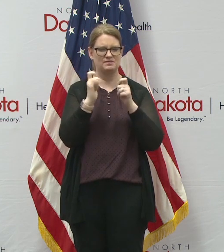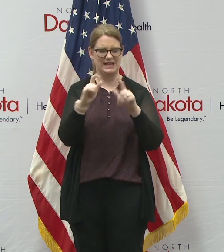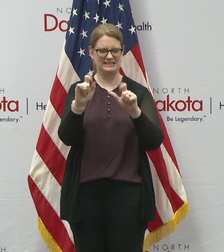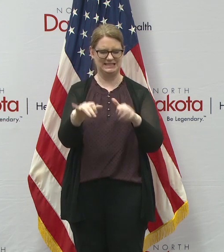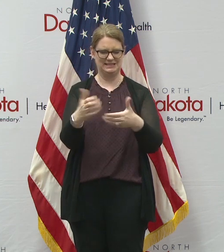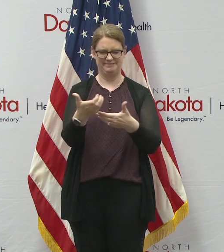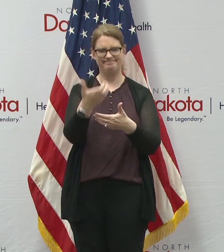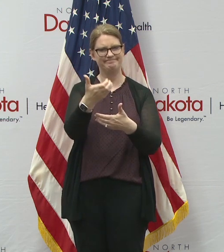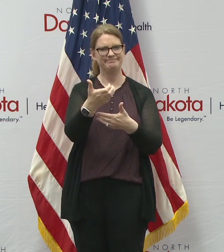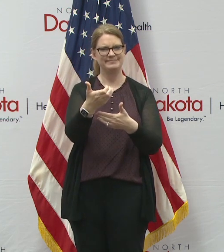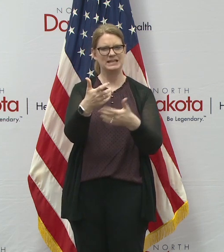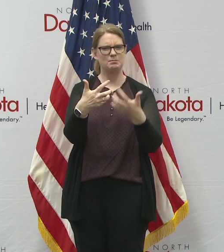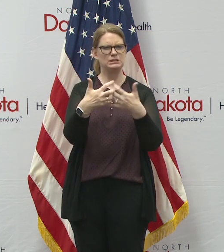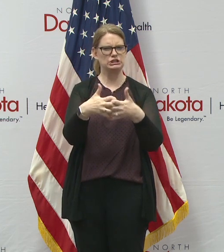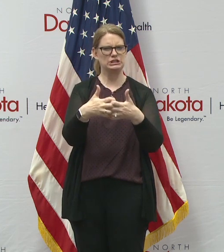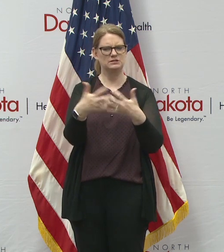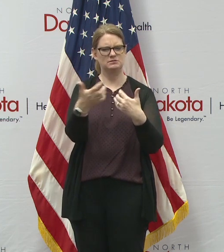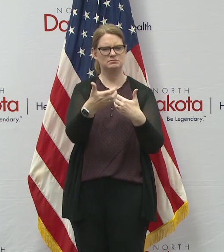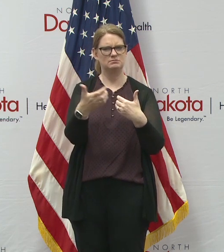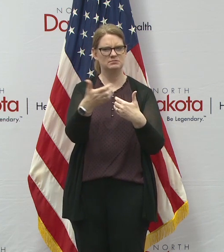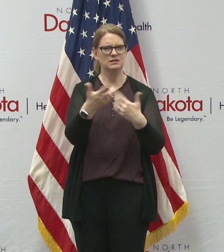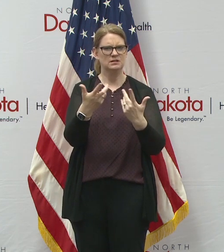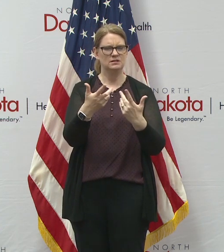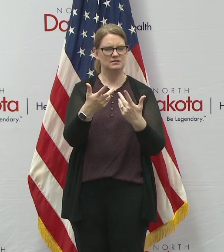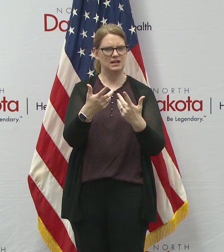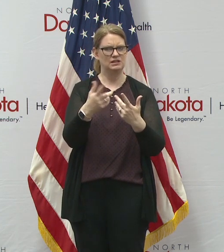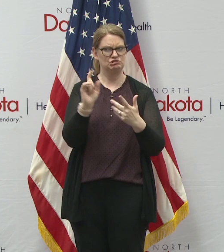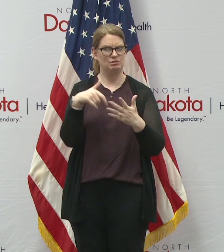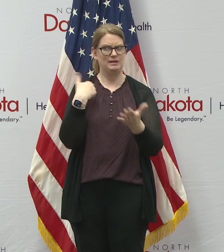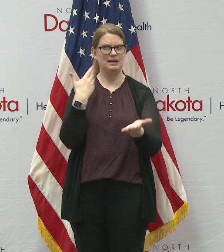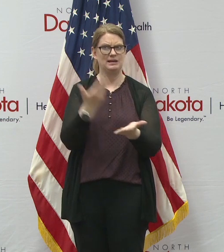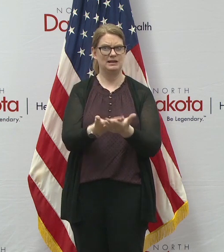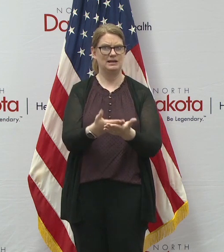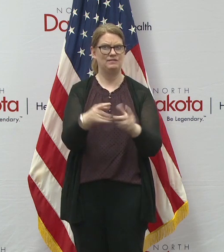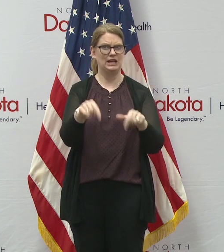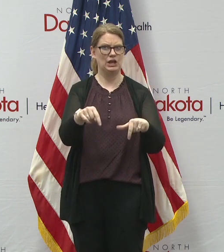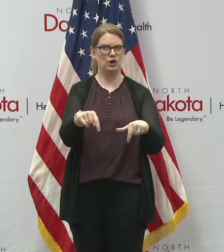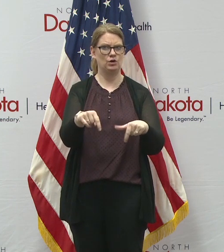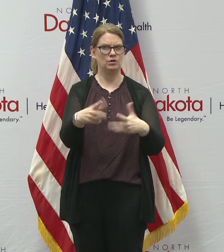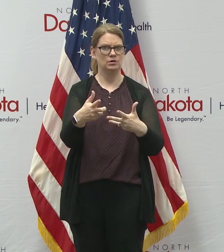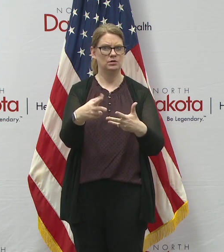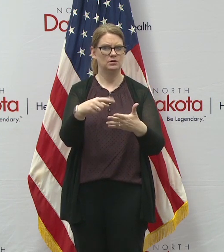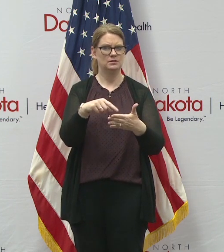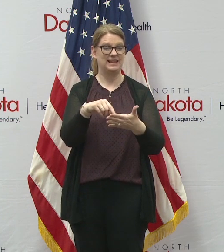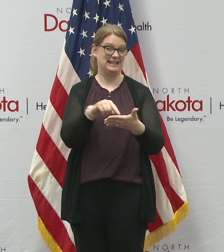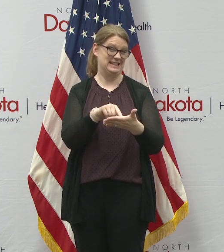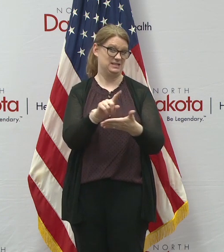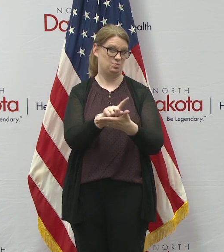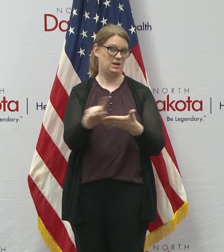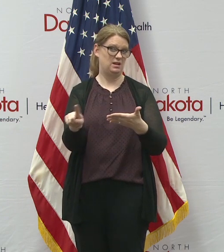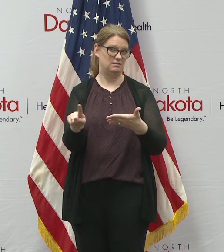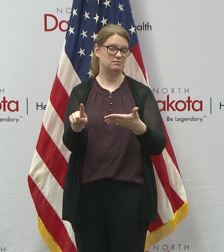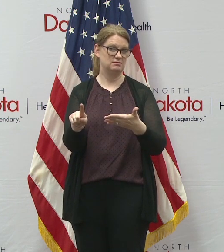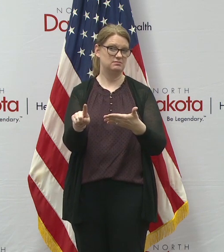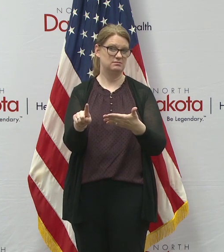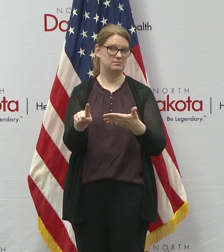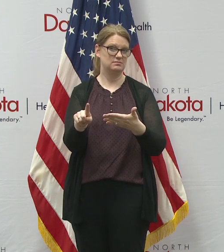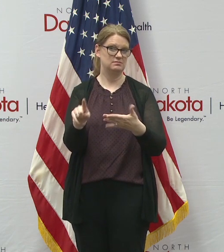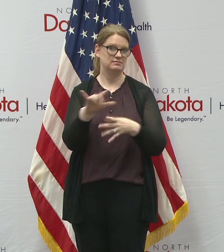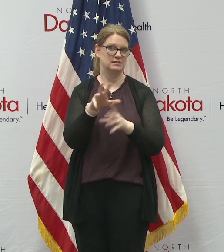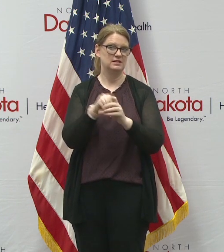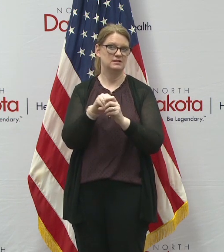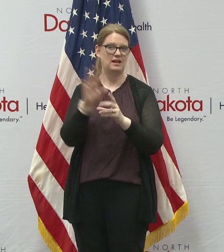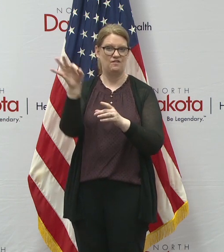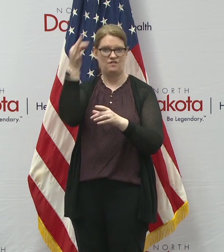way to North Dakota, and they should be arriving here within the week as part of that federal allocation to the